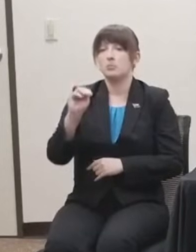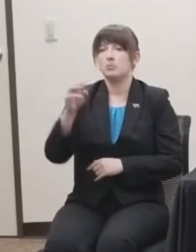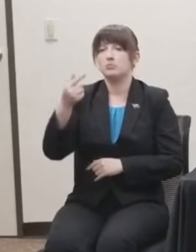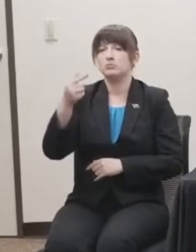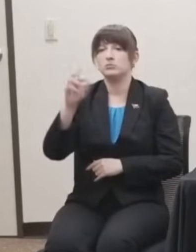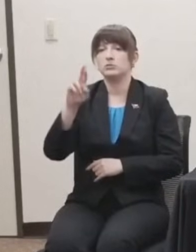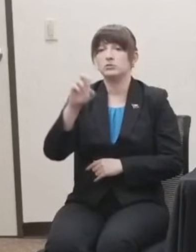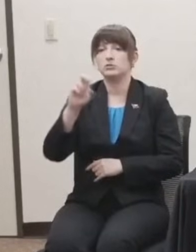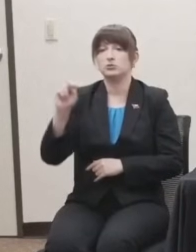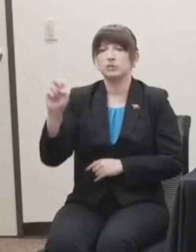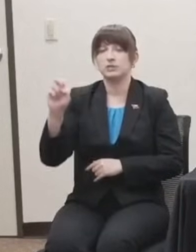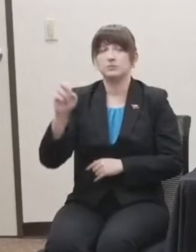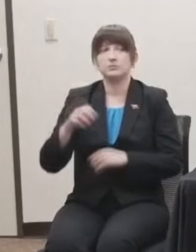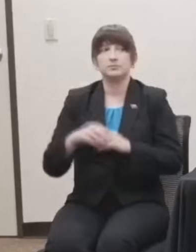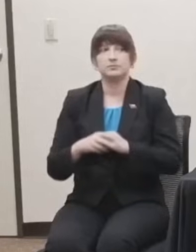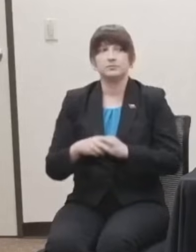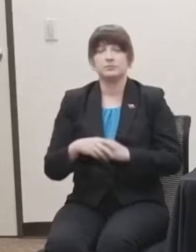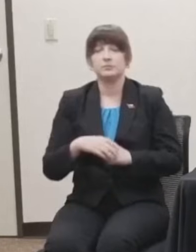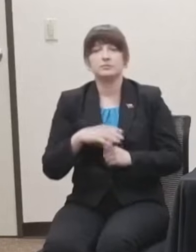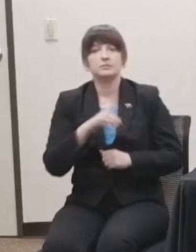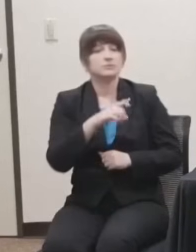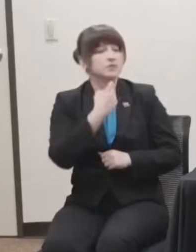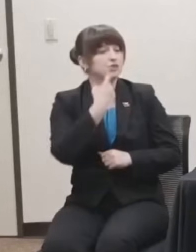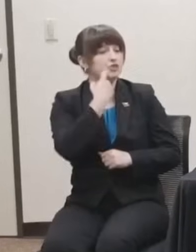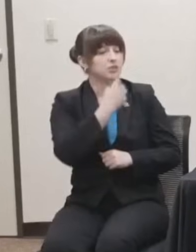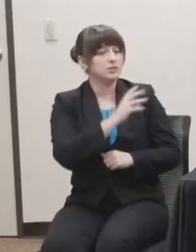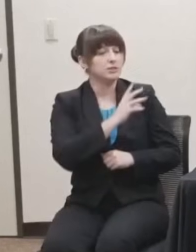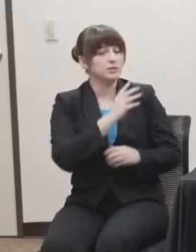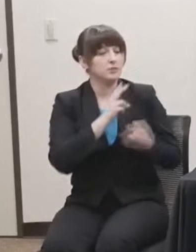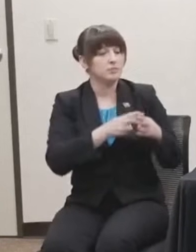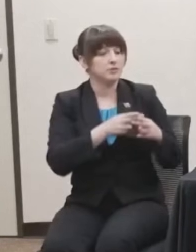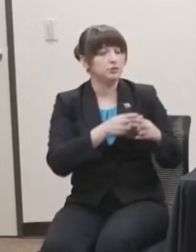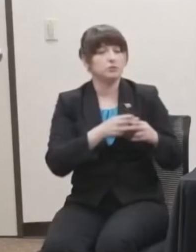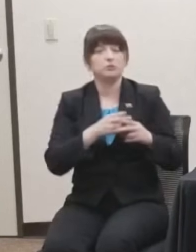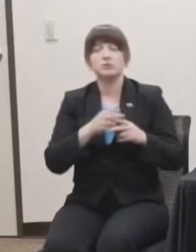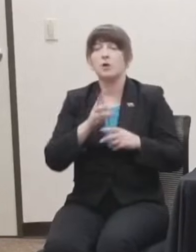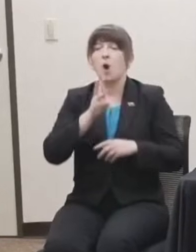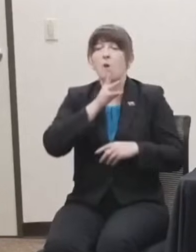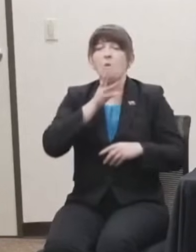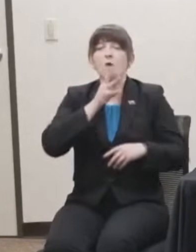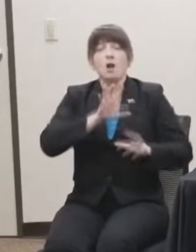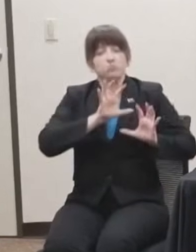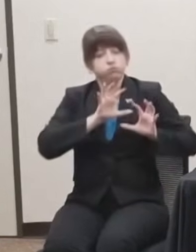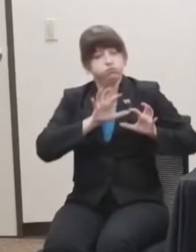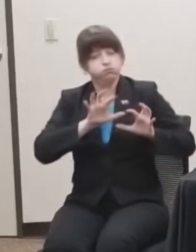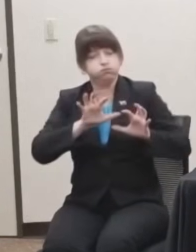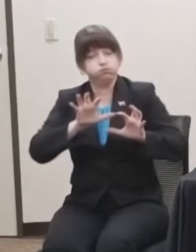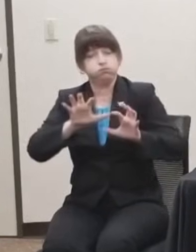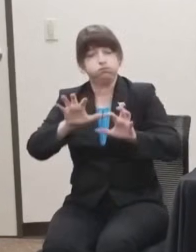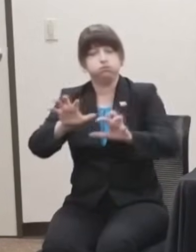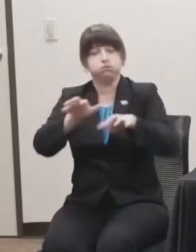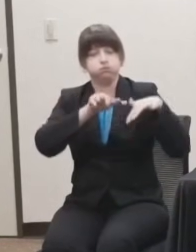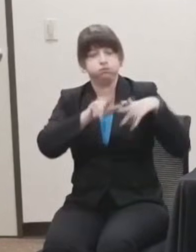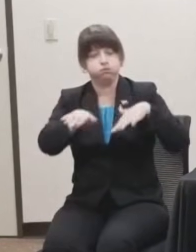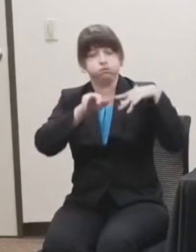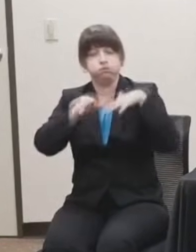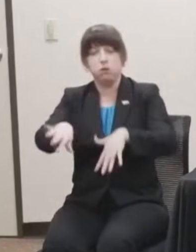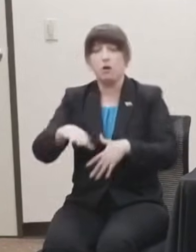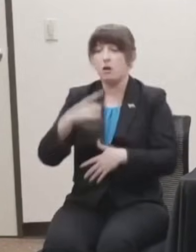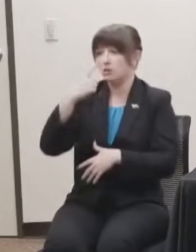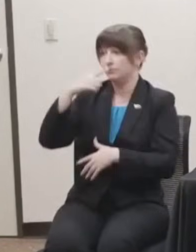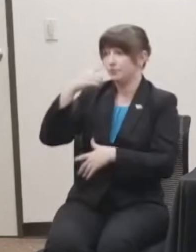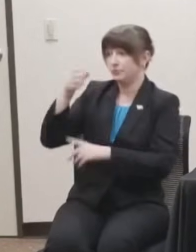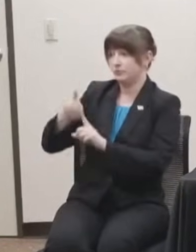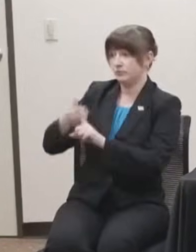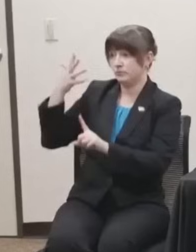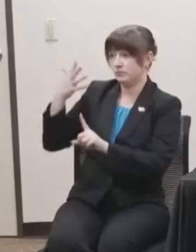area. Thank You just said something about a wall of water that you're just now getting reports about. Can you talk more about that and what you're seeing there? Yeah, I'll